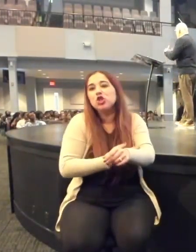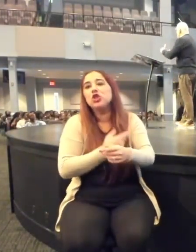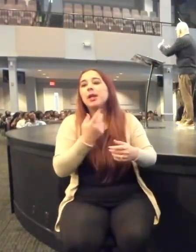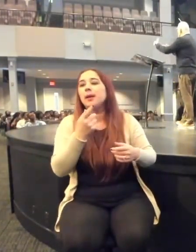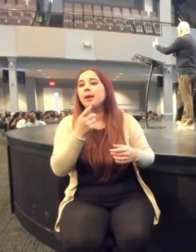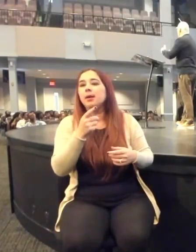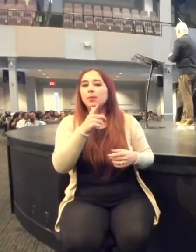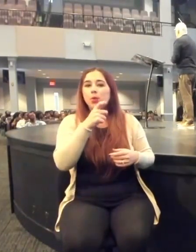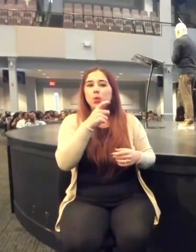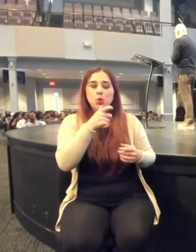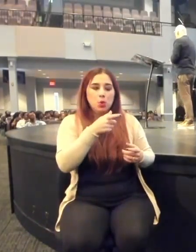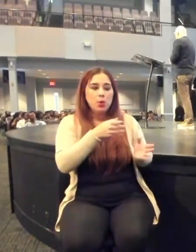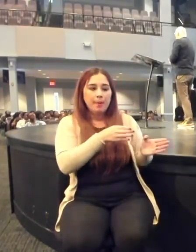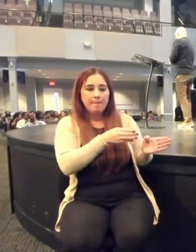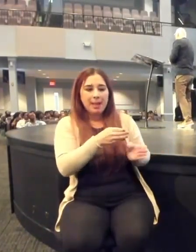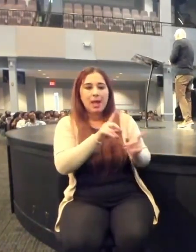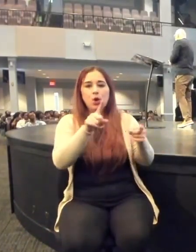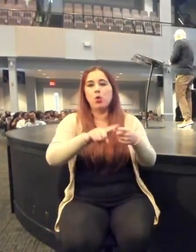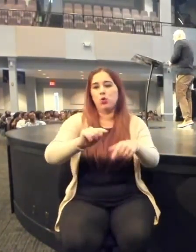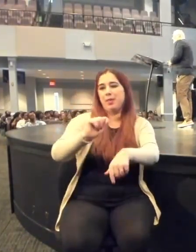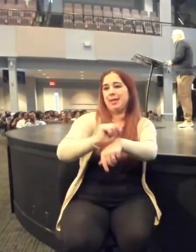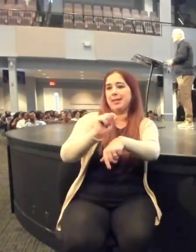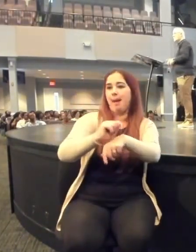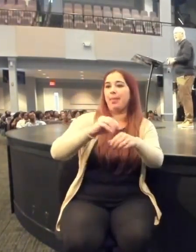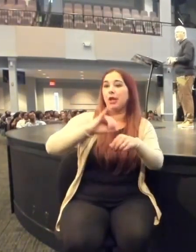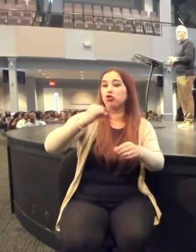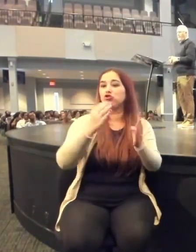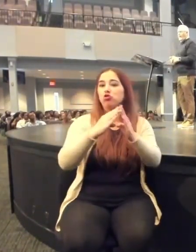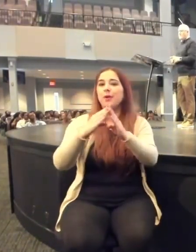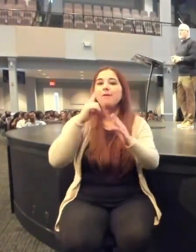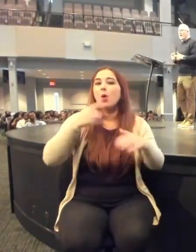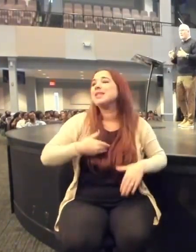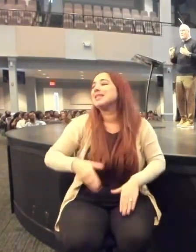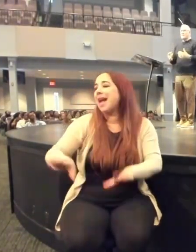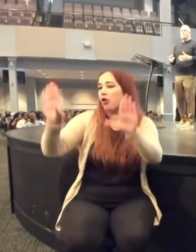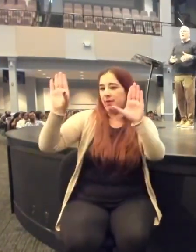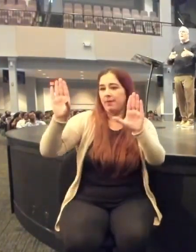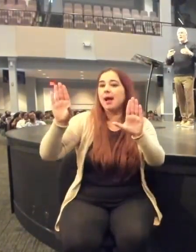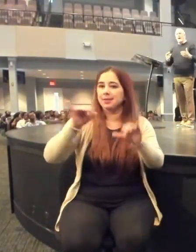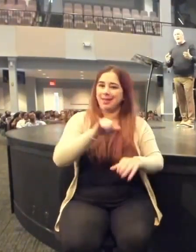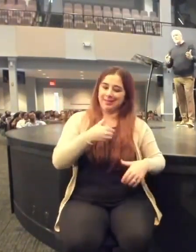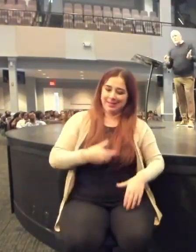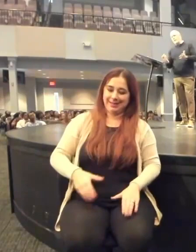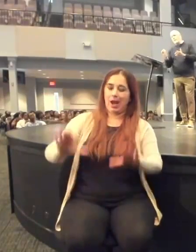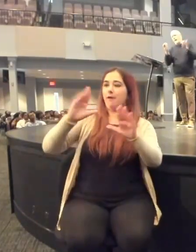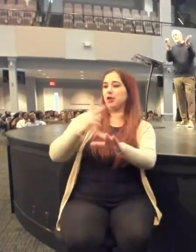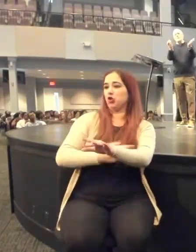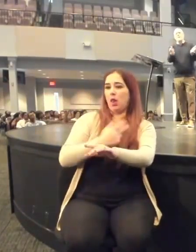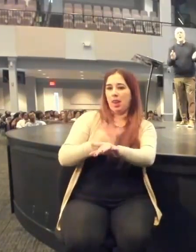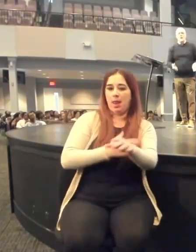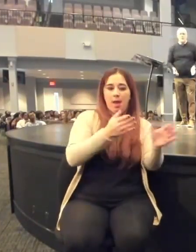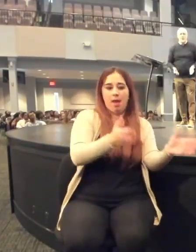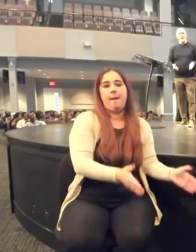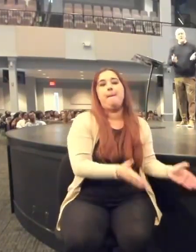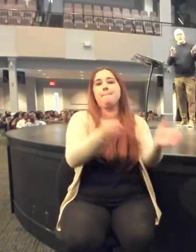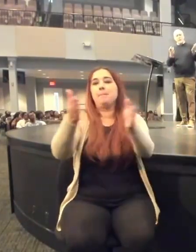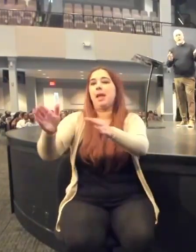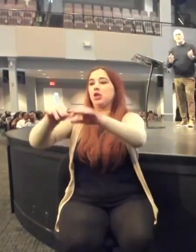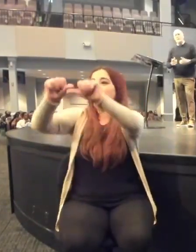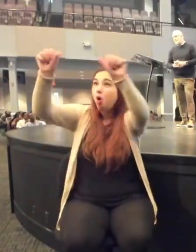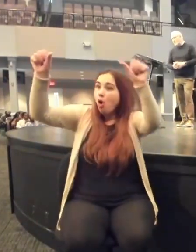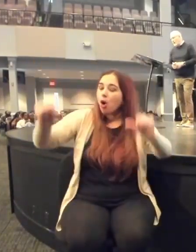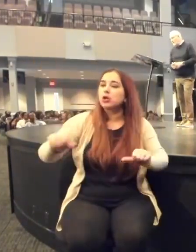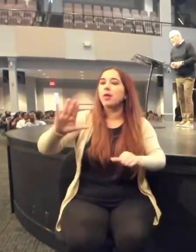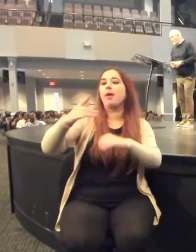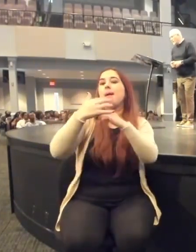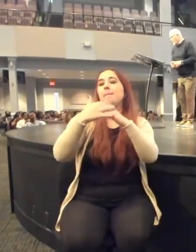that were destined to go to the temple in Jerusalem for sacrifice. The sacrificial lambs who would be placed on an altar and their blood